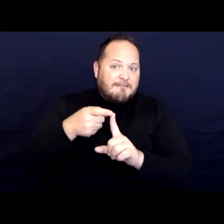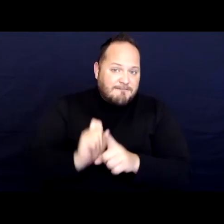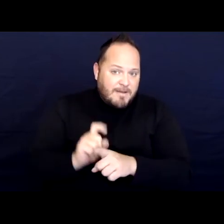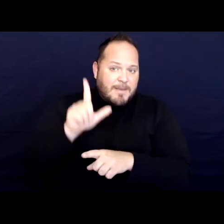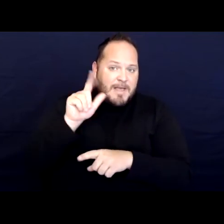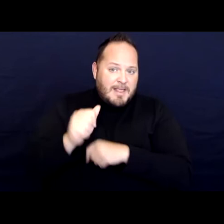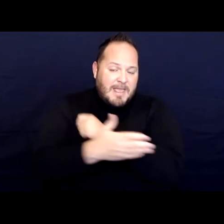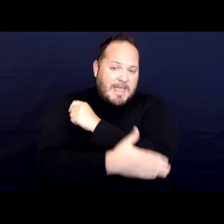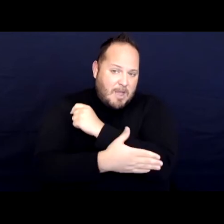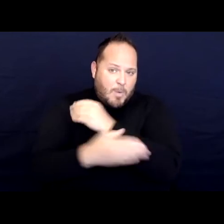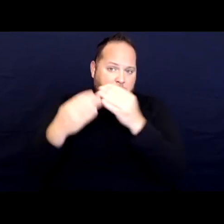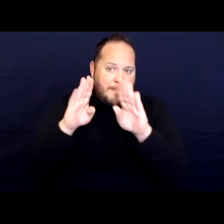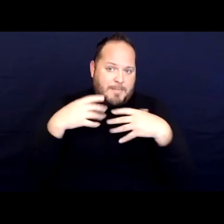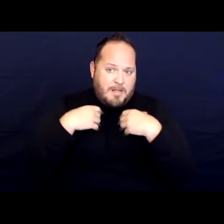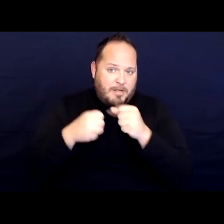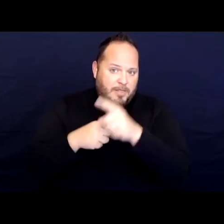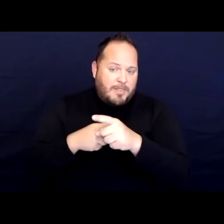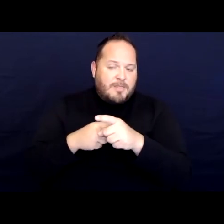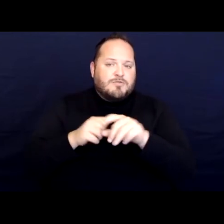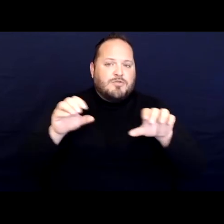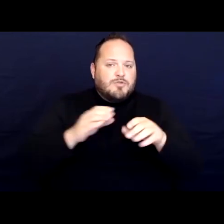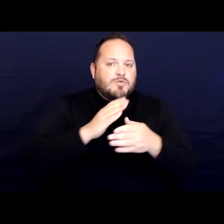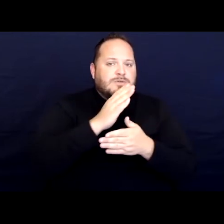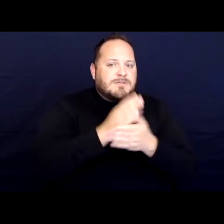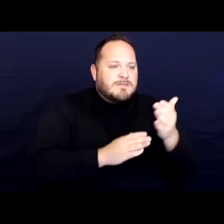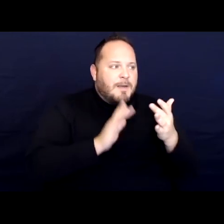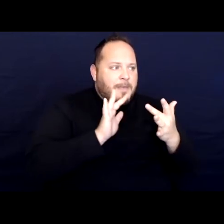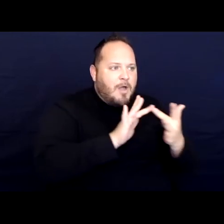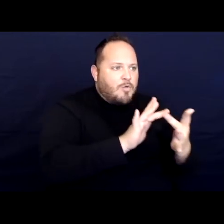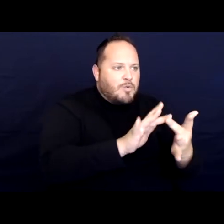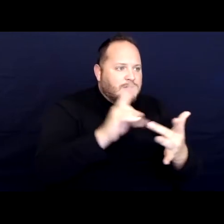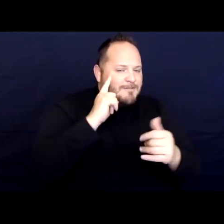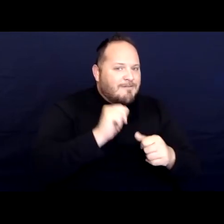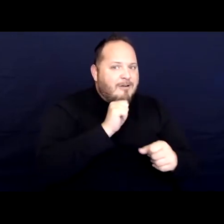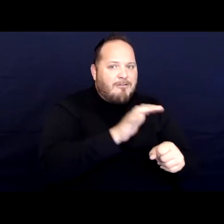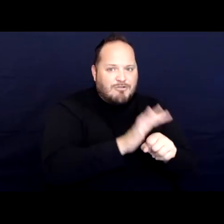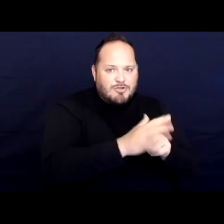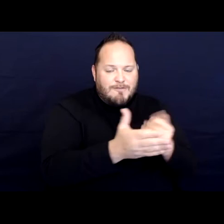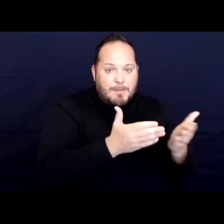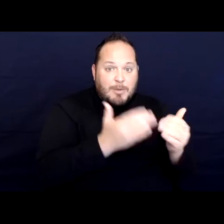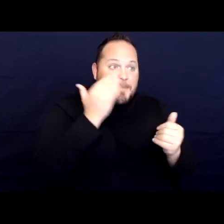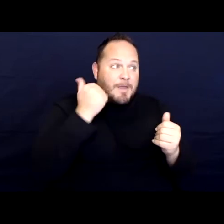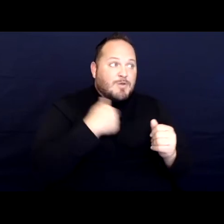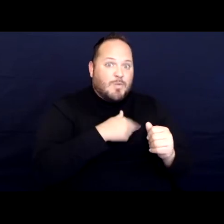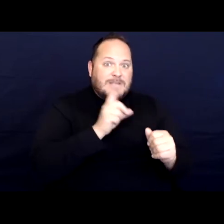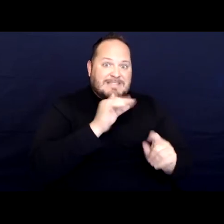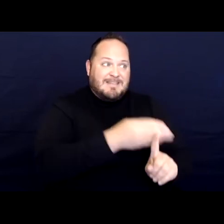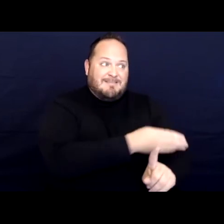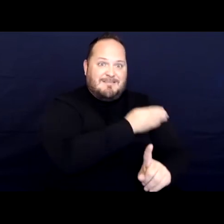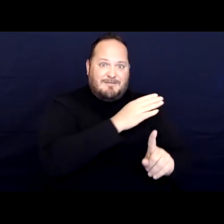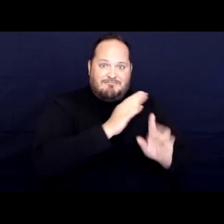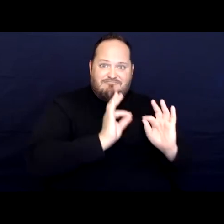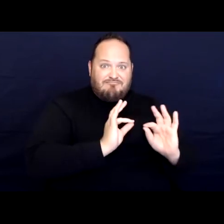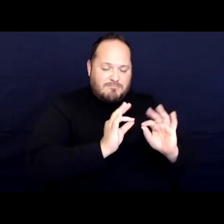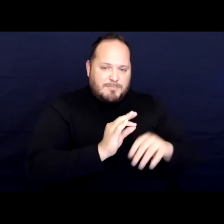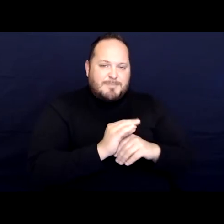um, collaborative outreach to underserved communities because we had done it so well. And again, then to talk about sort of